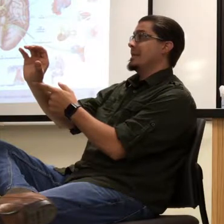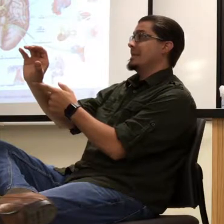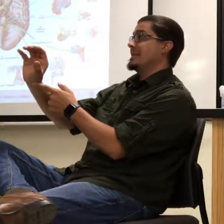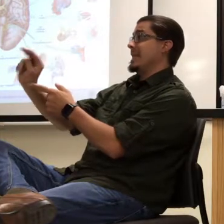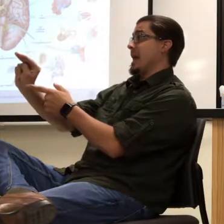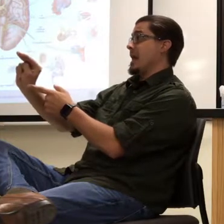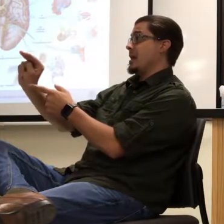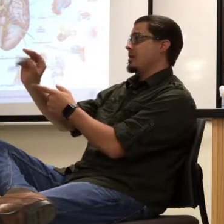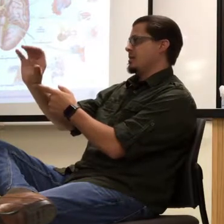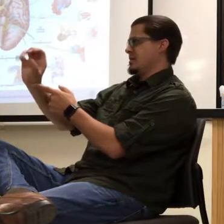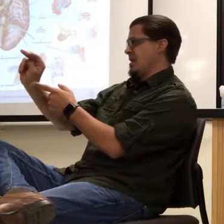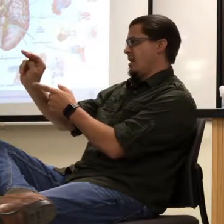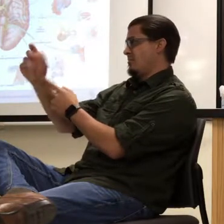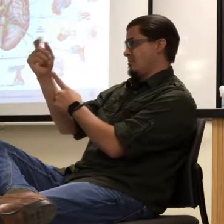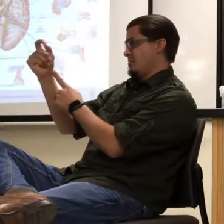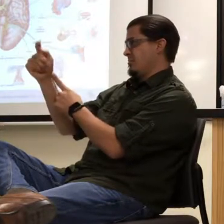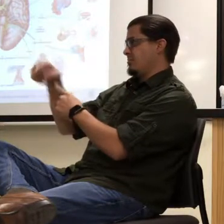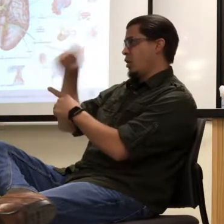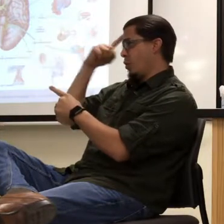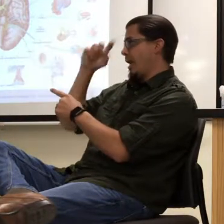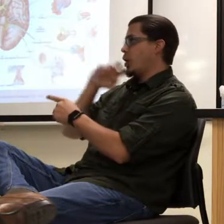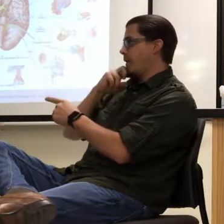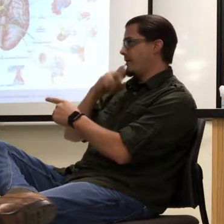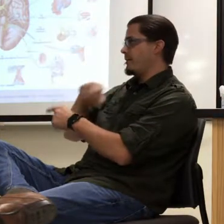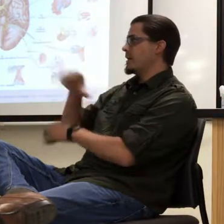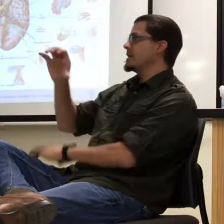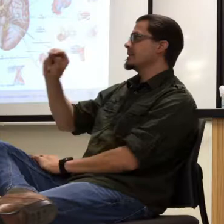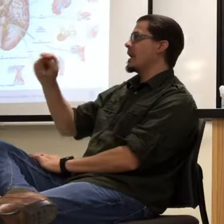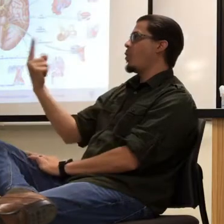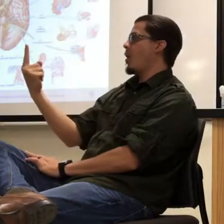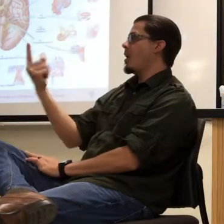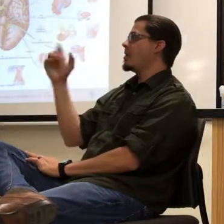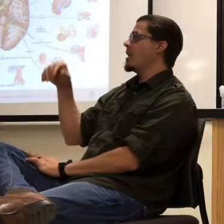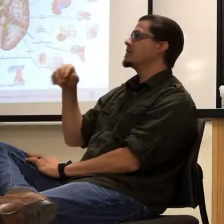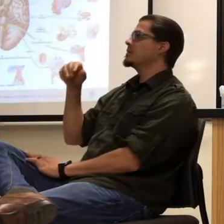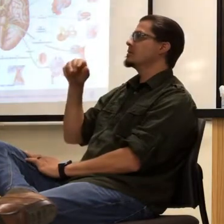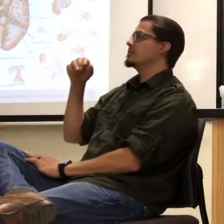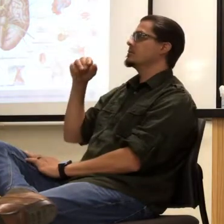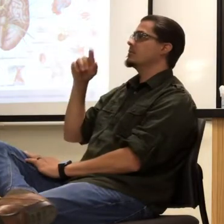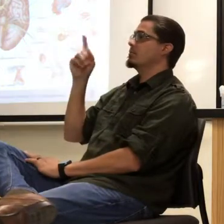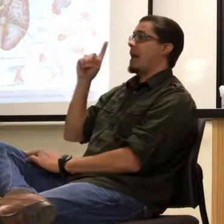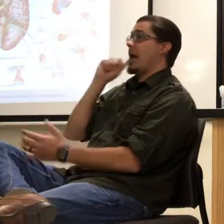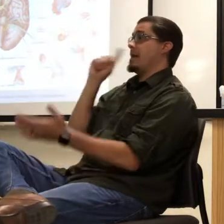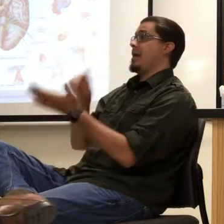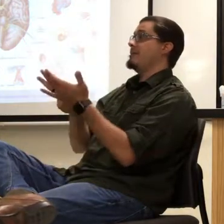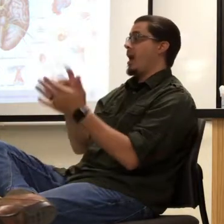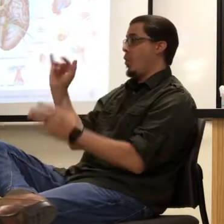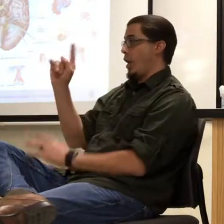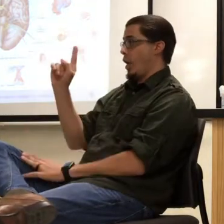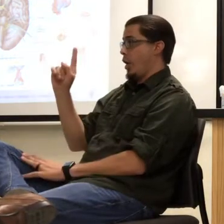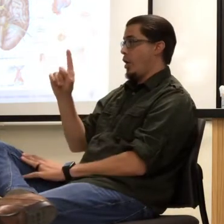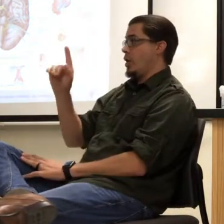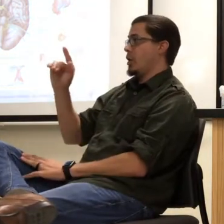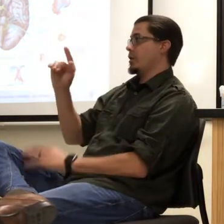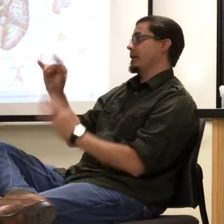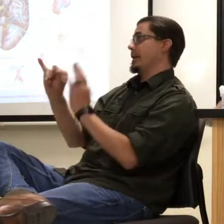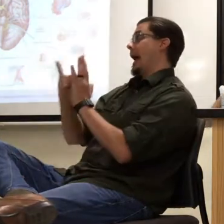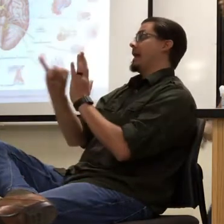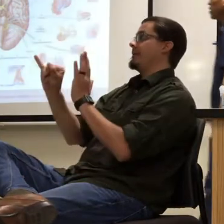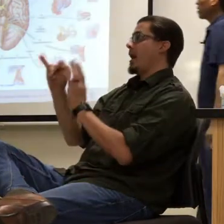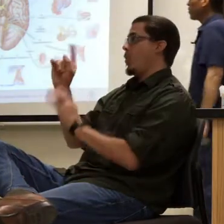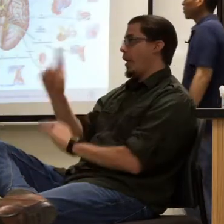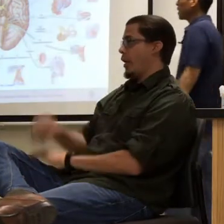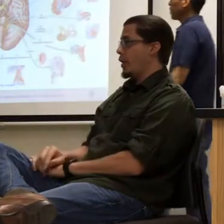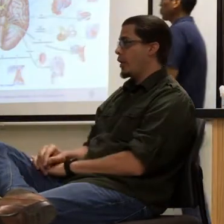So know the name and number, be able to identify it on the base of the brain, okay, ID, know